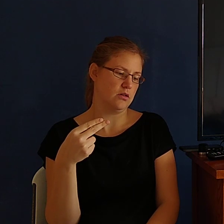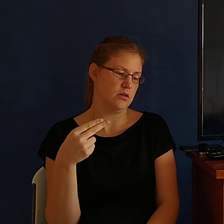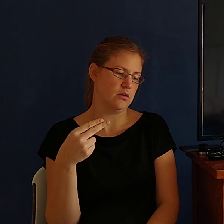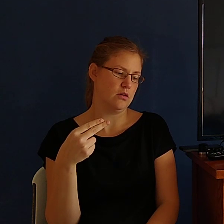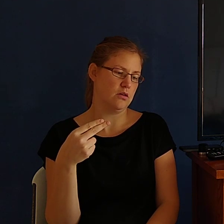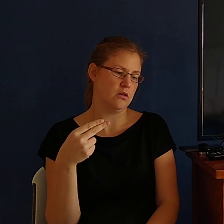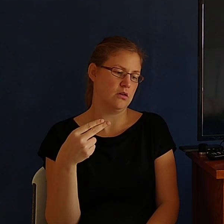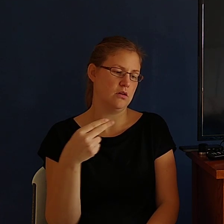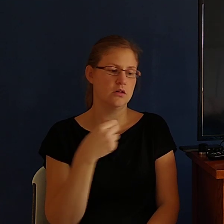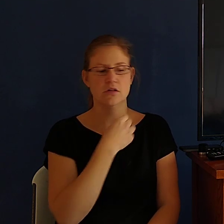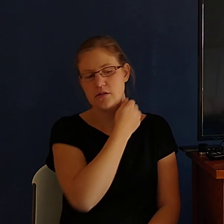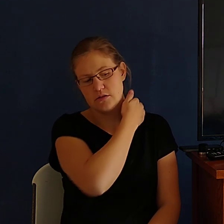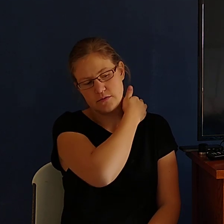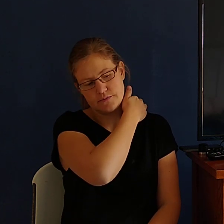Okay, and let's remove G